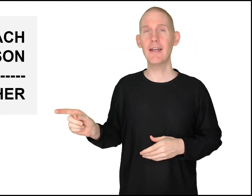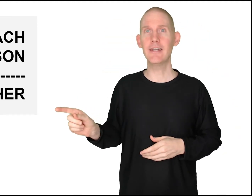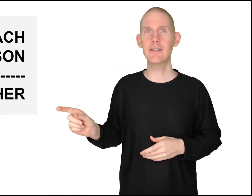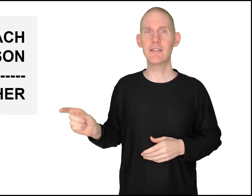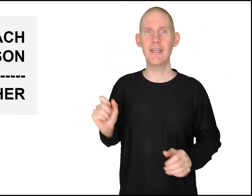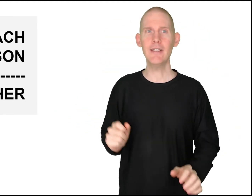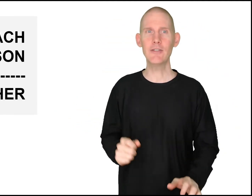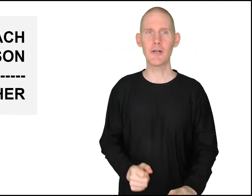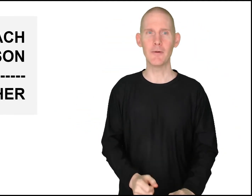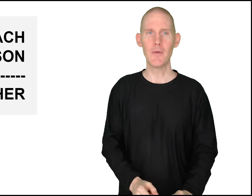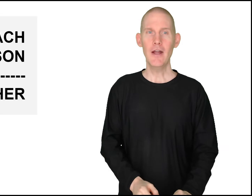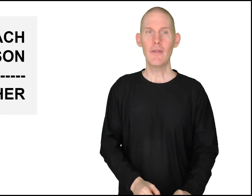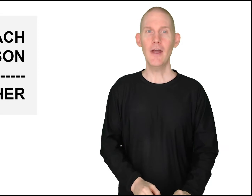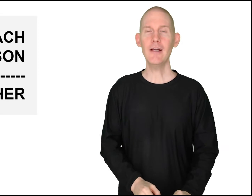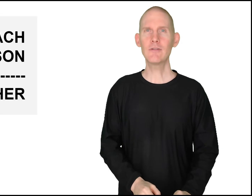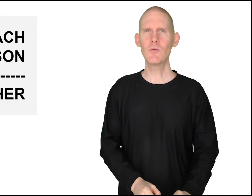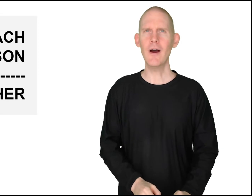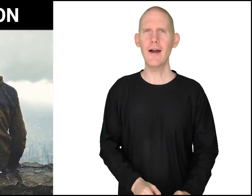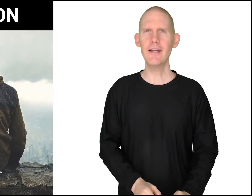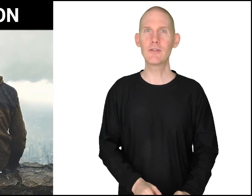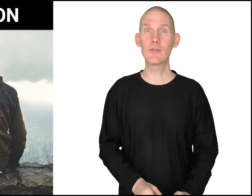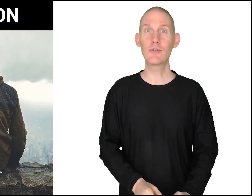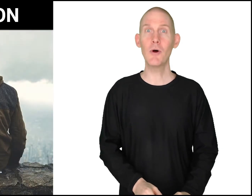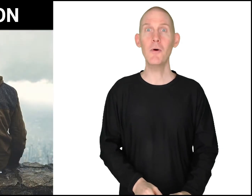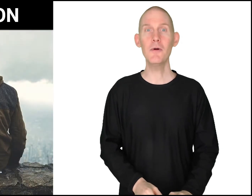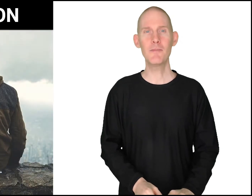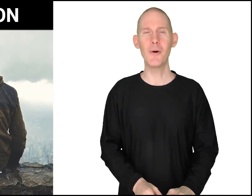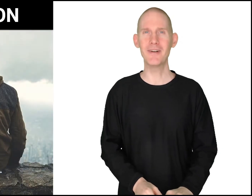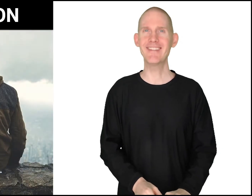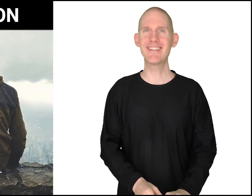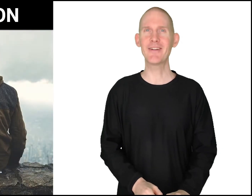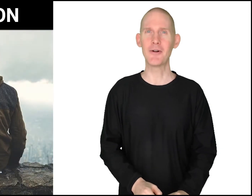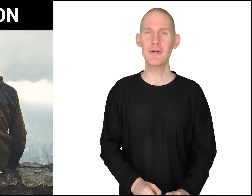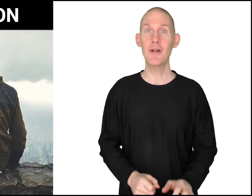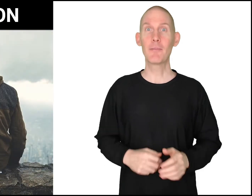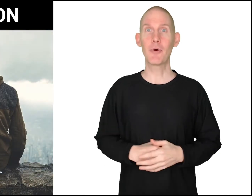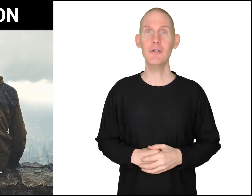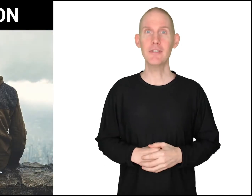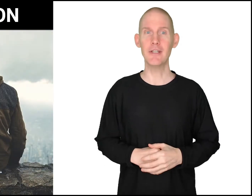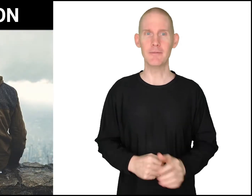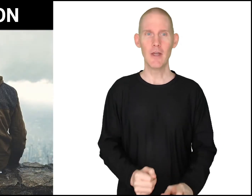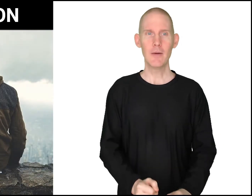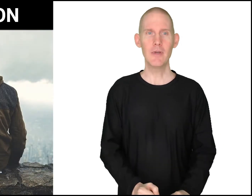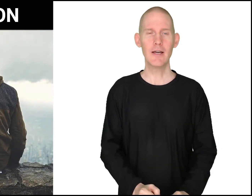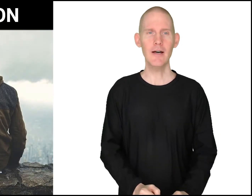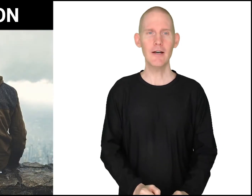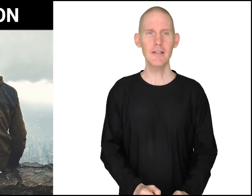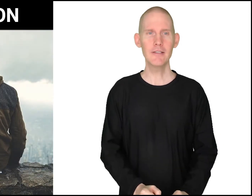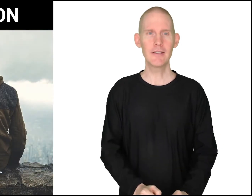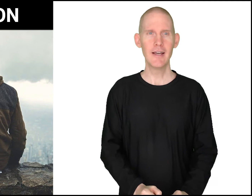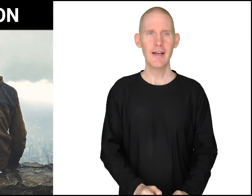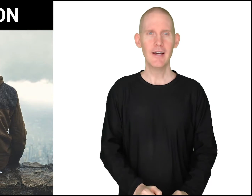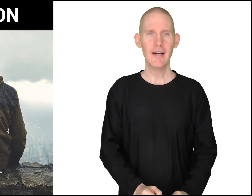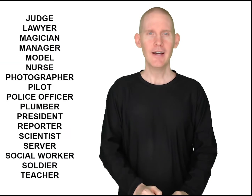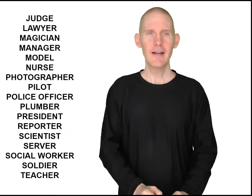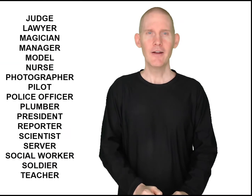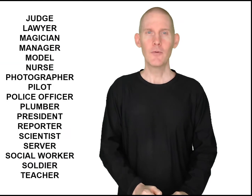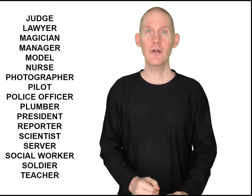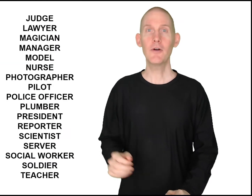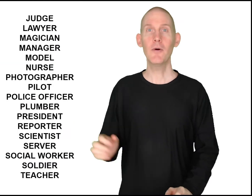is teacher. That's why it's so important to learn person, because we're going to